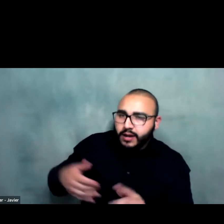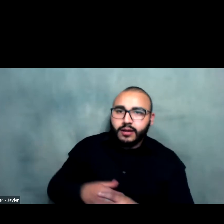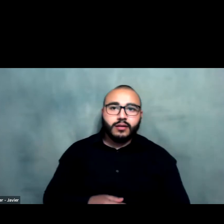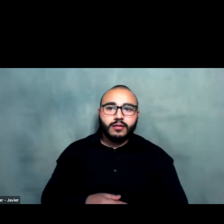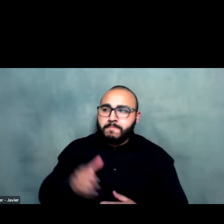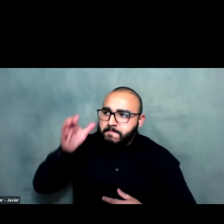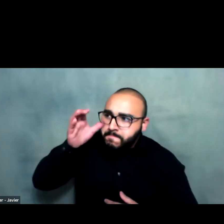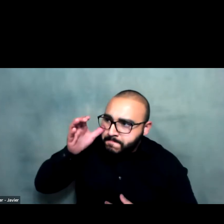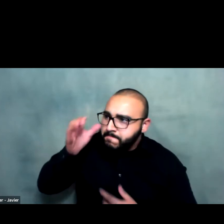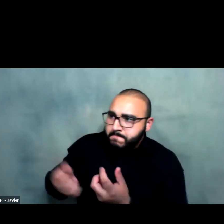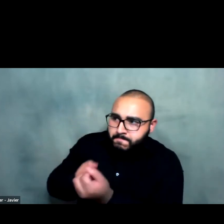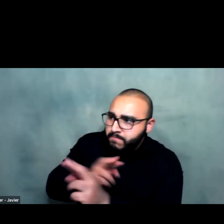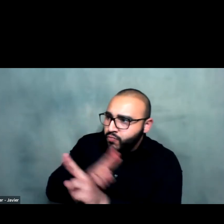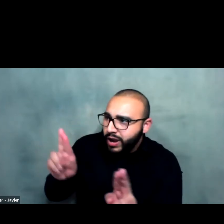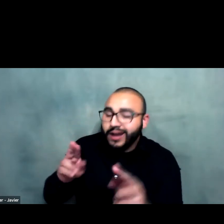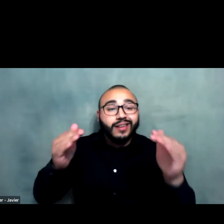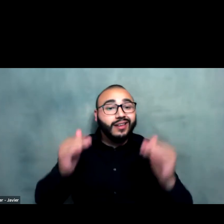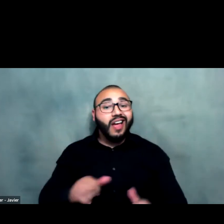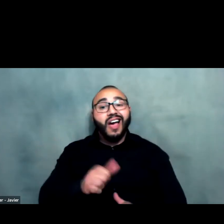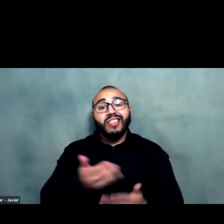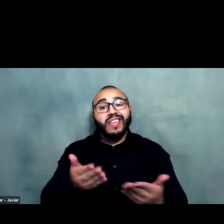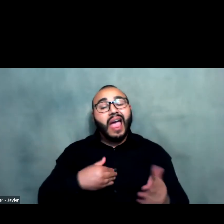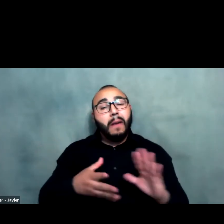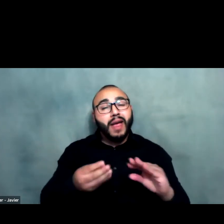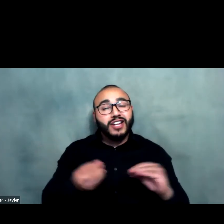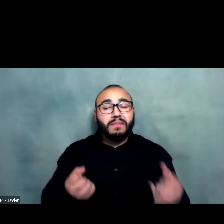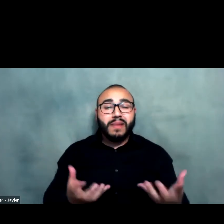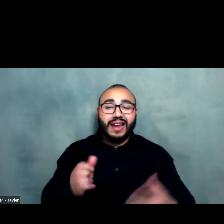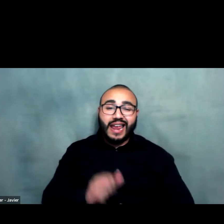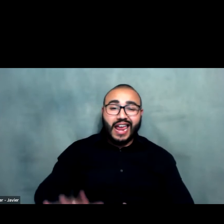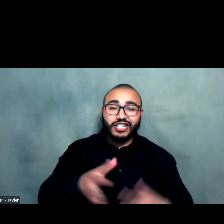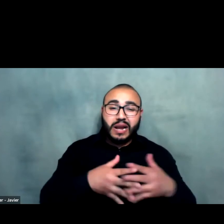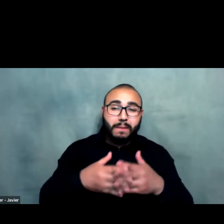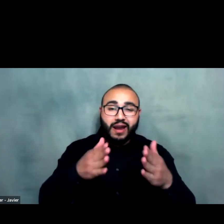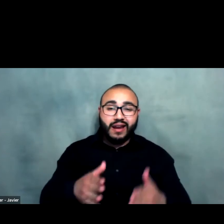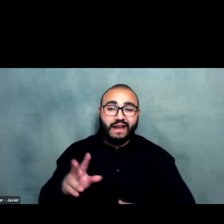you know, as mentioned earlier, a lot of our Asian American victims tend to